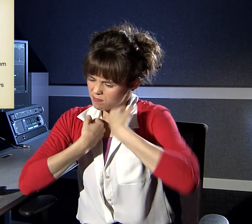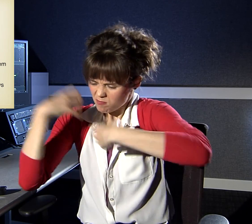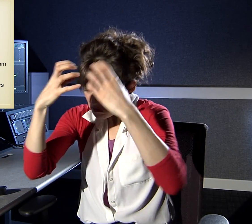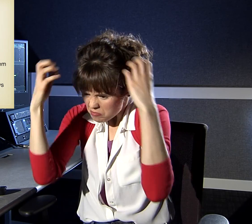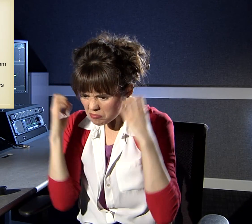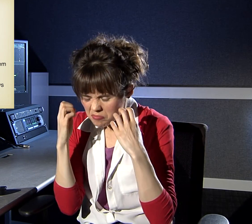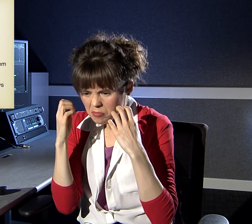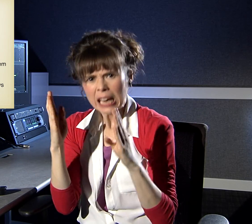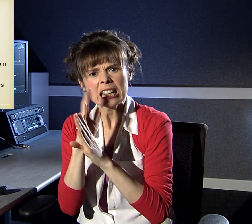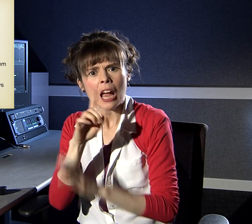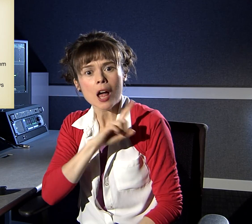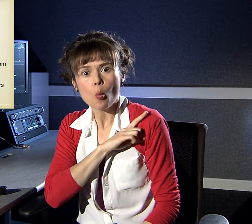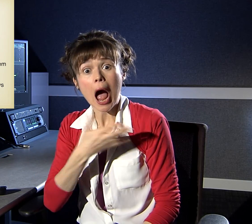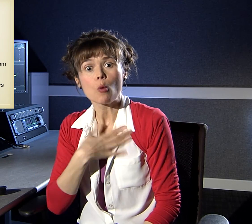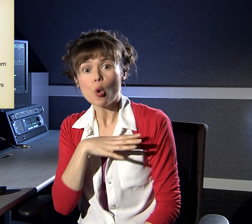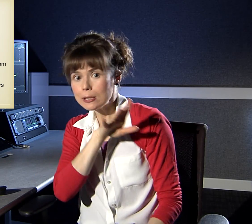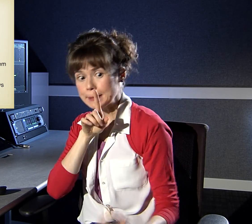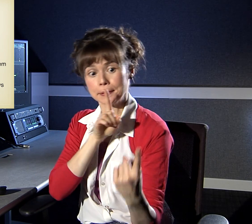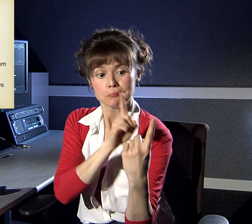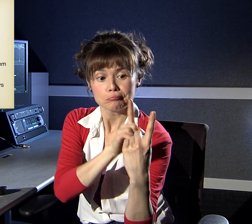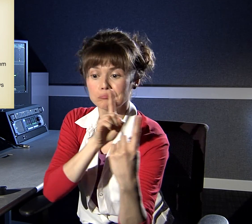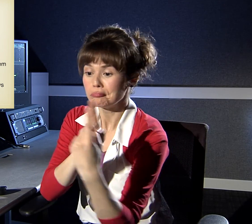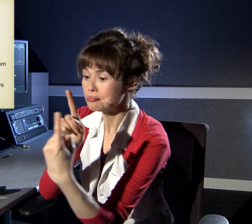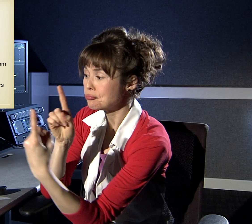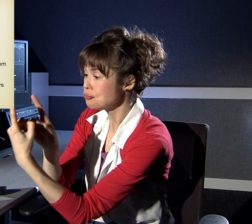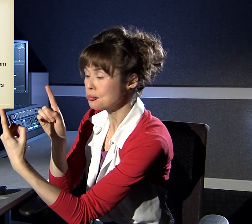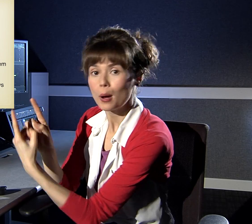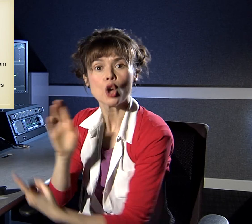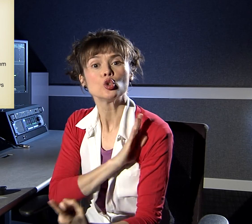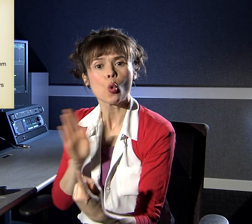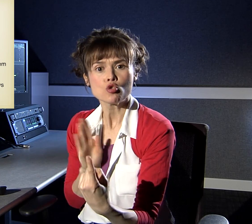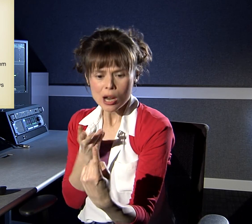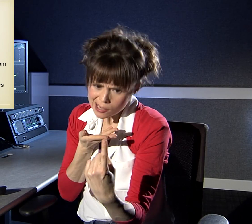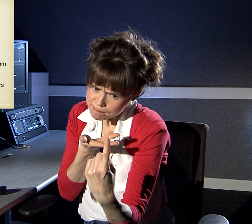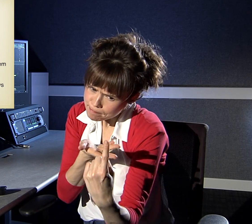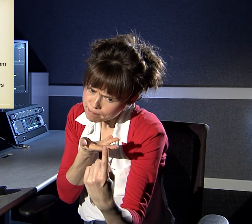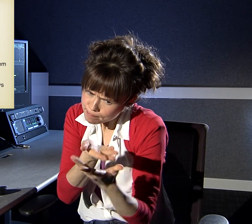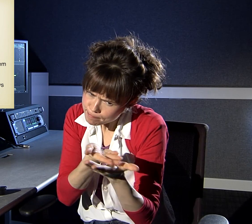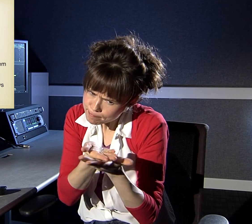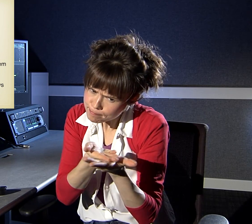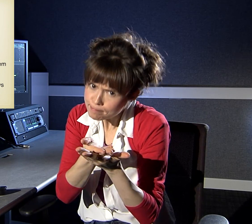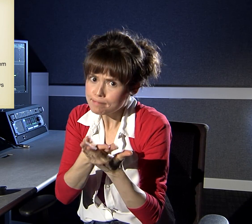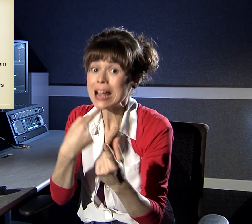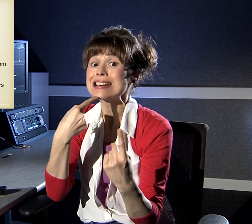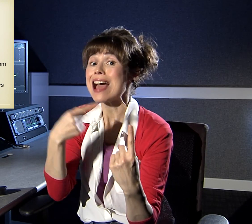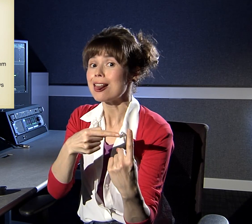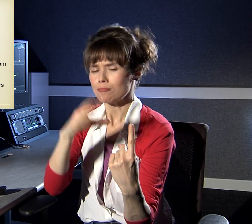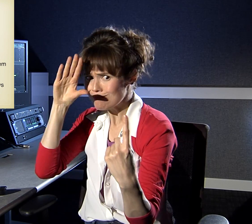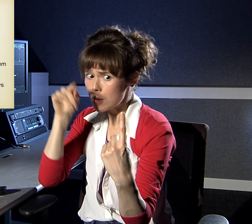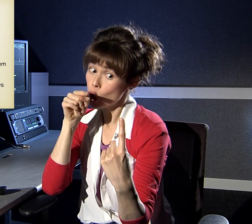his crown, he takes off his wealthy clothes, replaces them with rough clothes, and wanders through his camp in disguise, talking